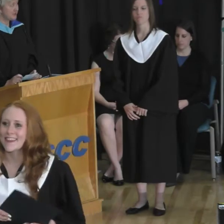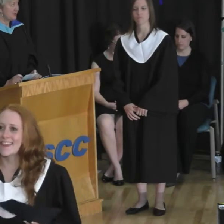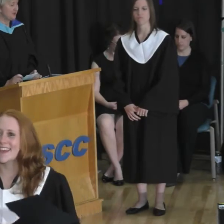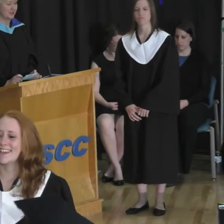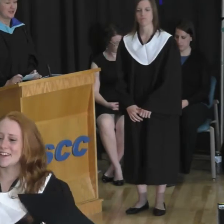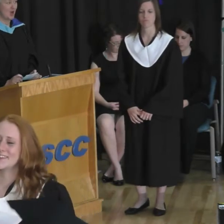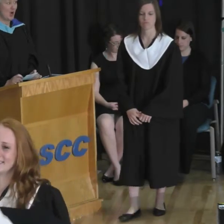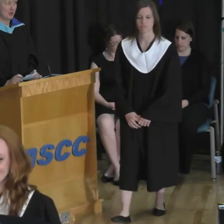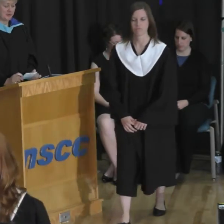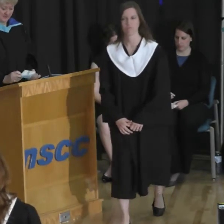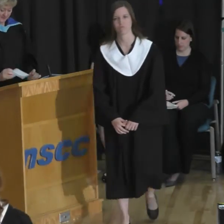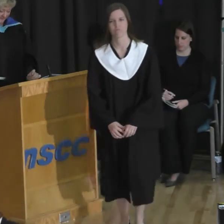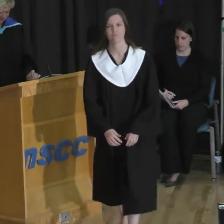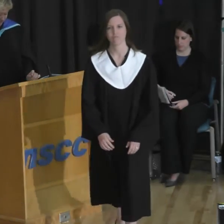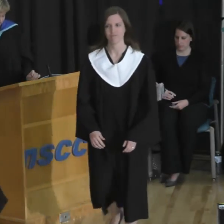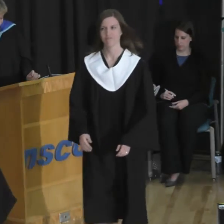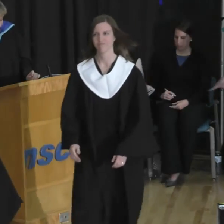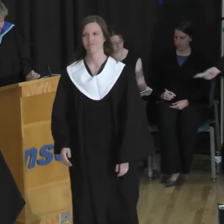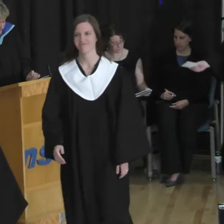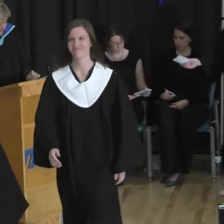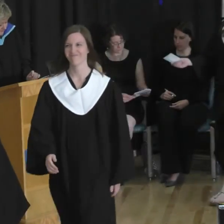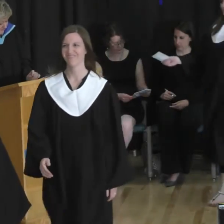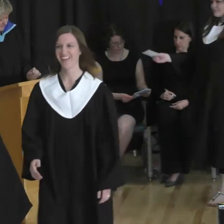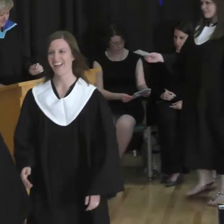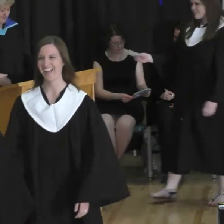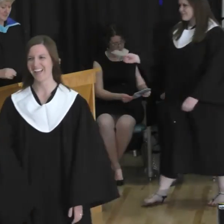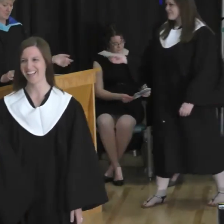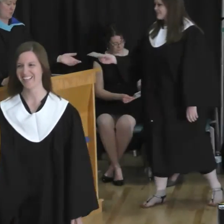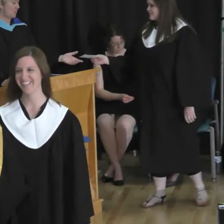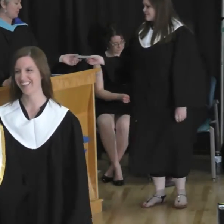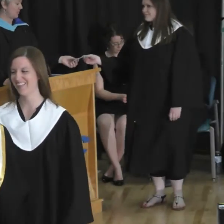Amy Schofield, Honors.